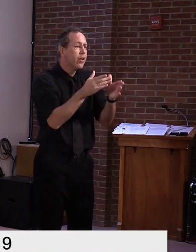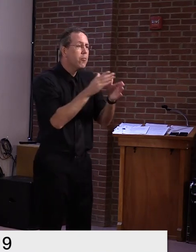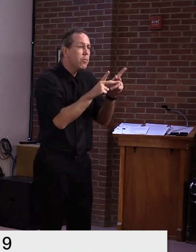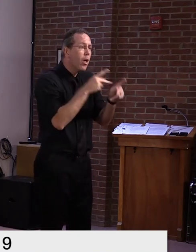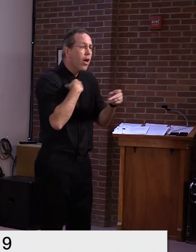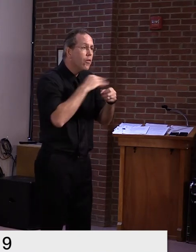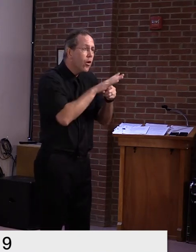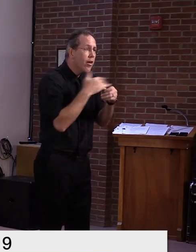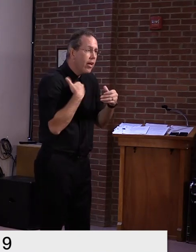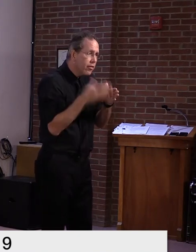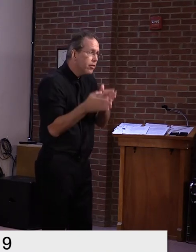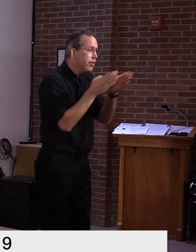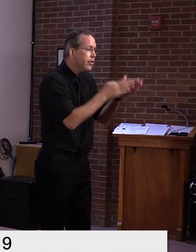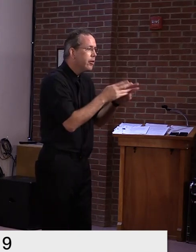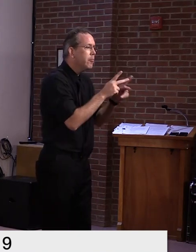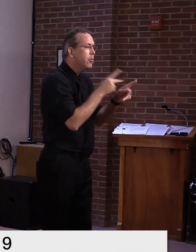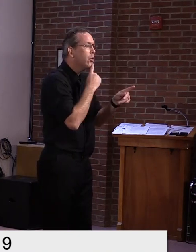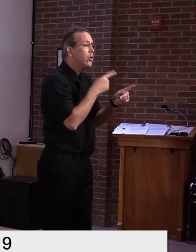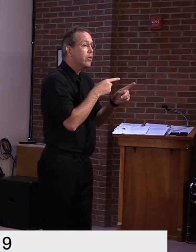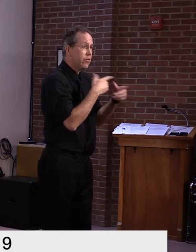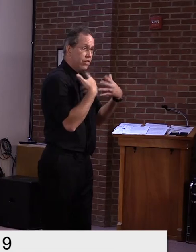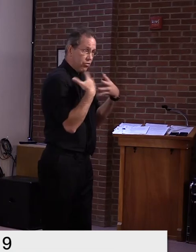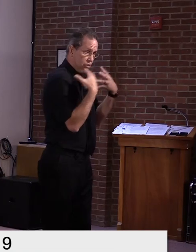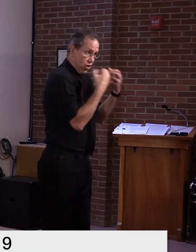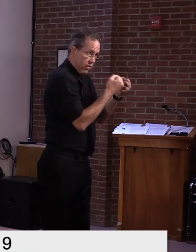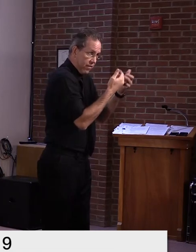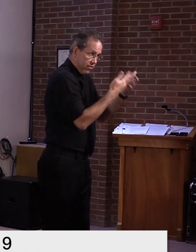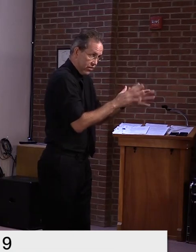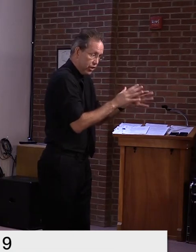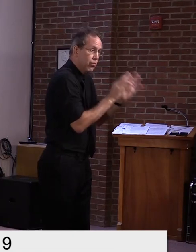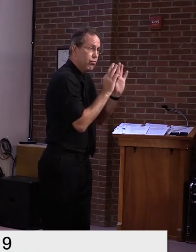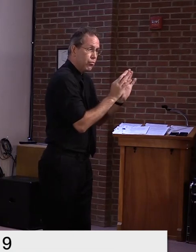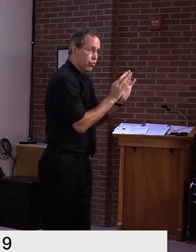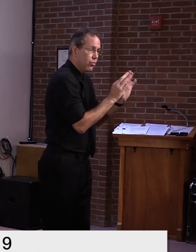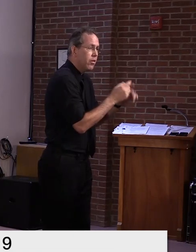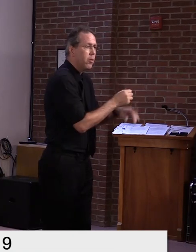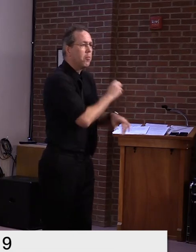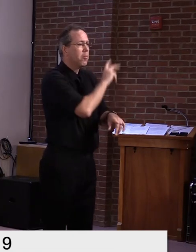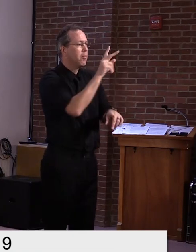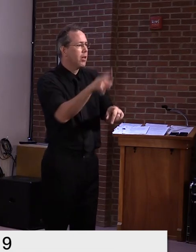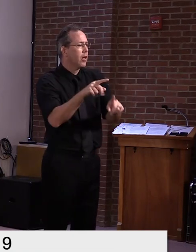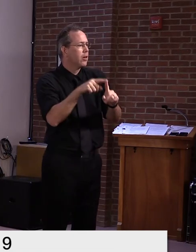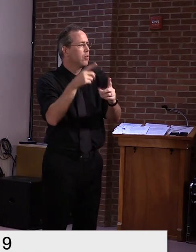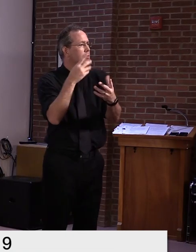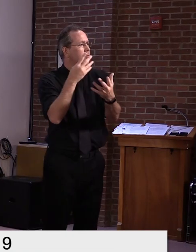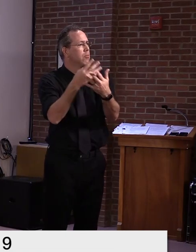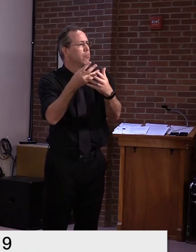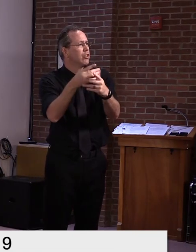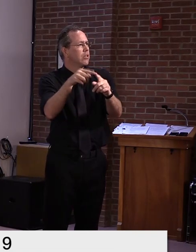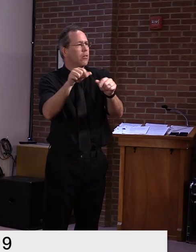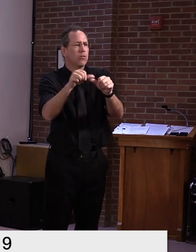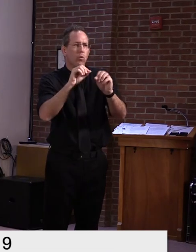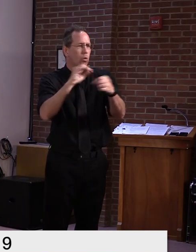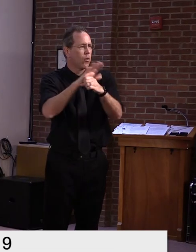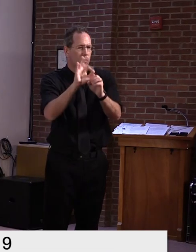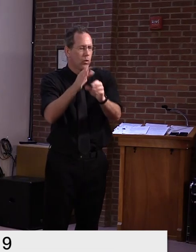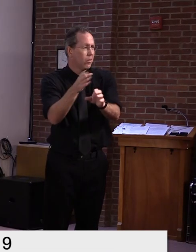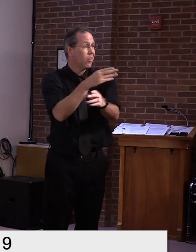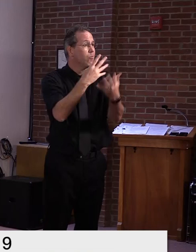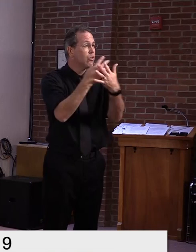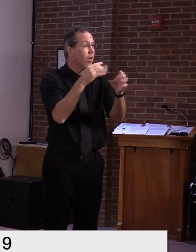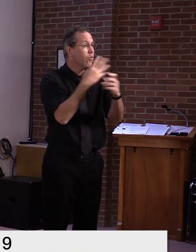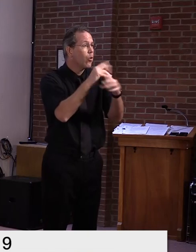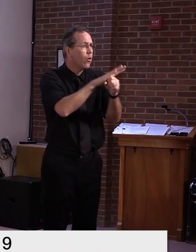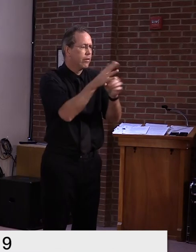people back to the general population. And so that is the bulk of Vermont prisoners are